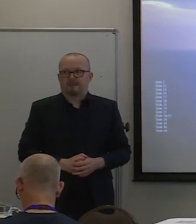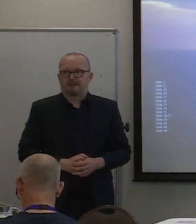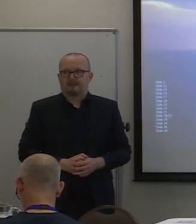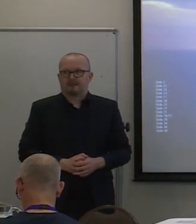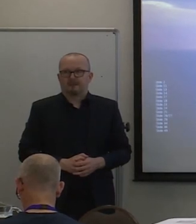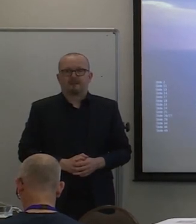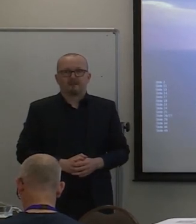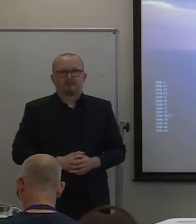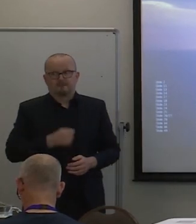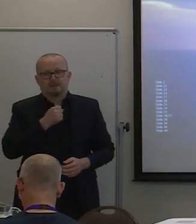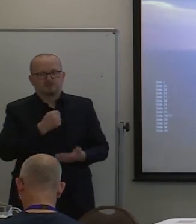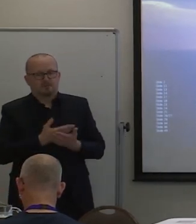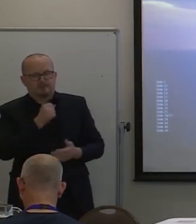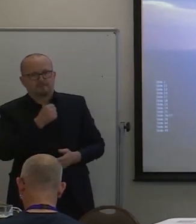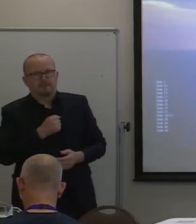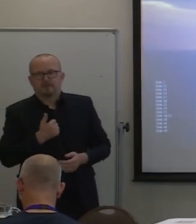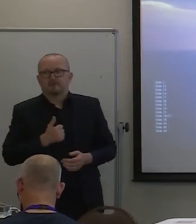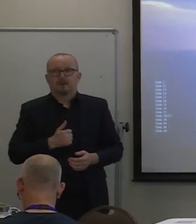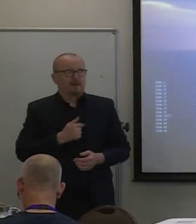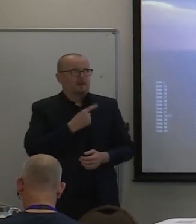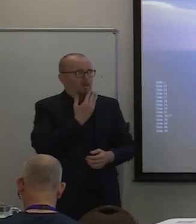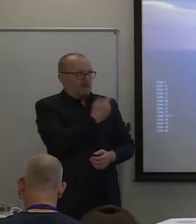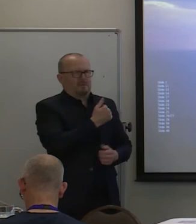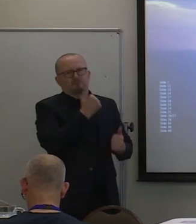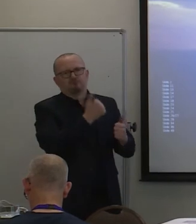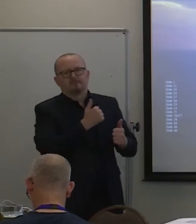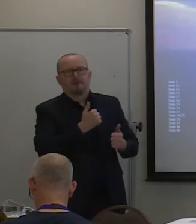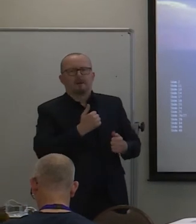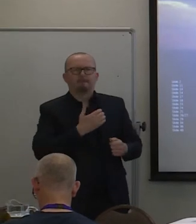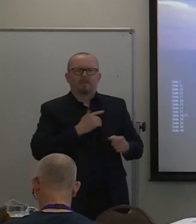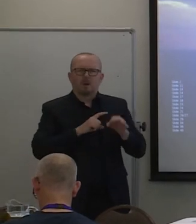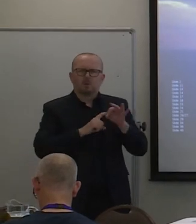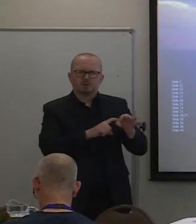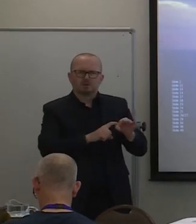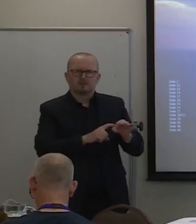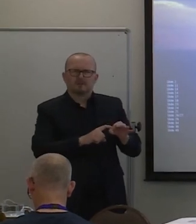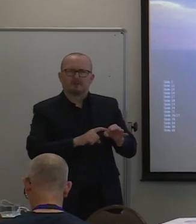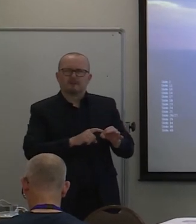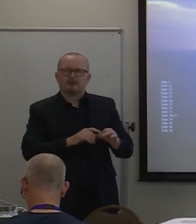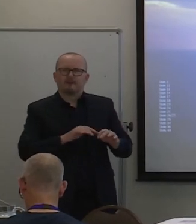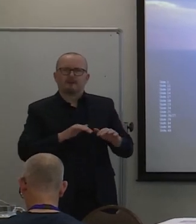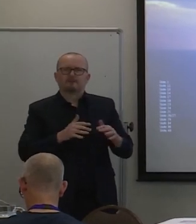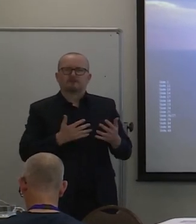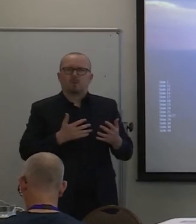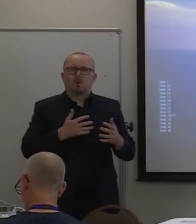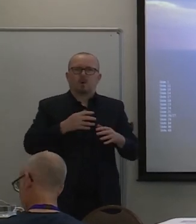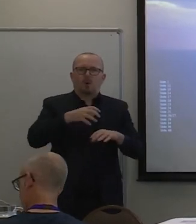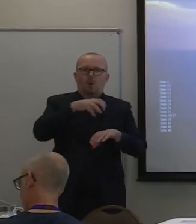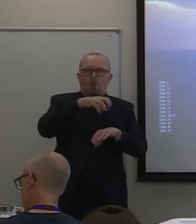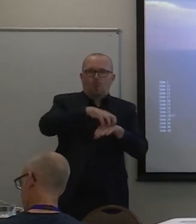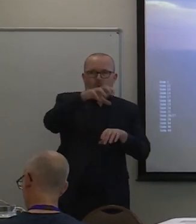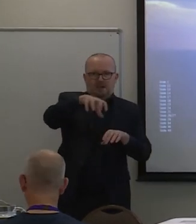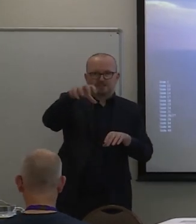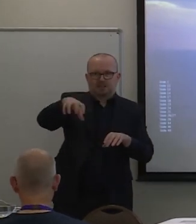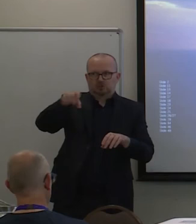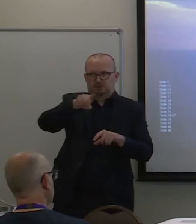Can people hear me? Okay. Yeah. Good day. Thanks. That was great. Thank you. My question is for organisations that haven't yet